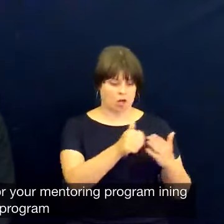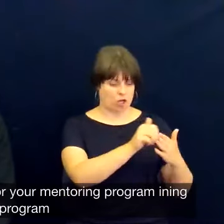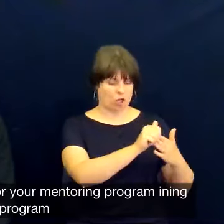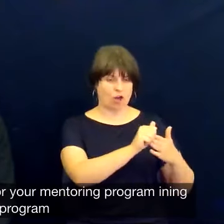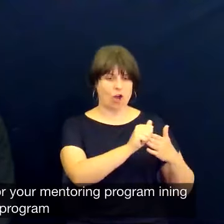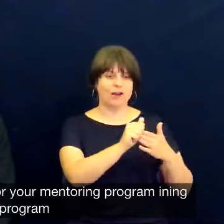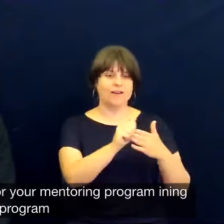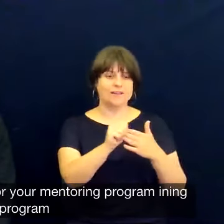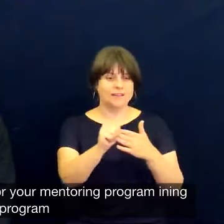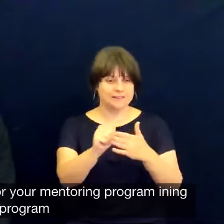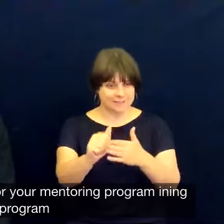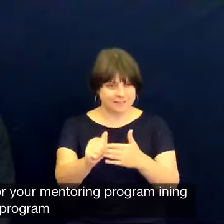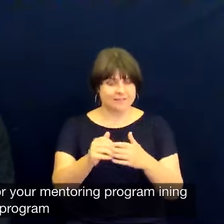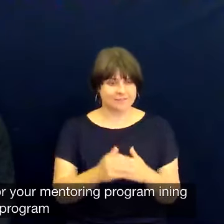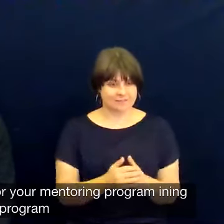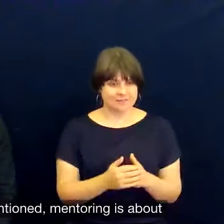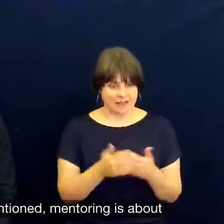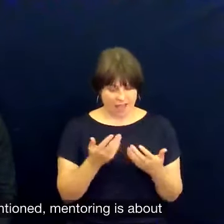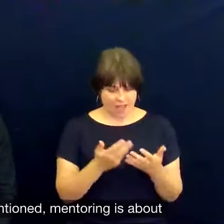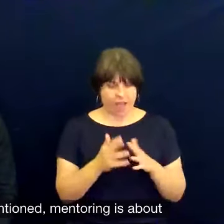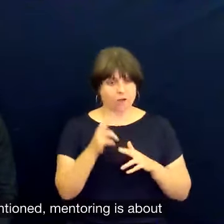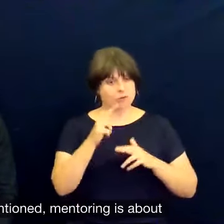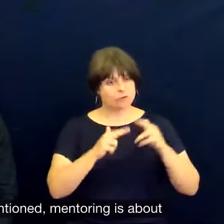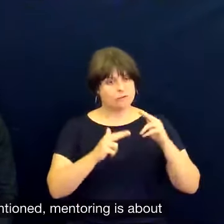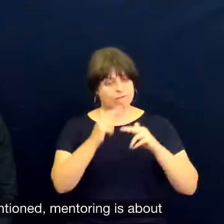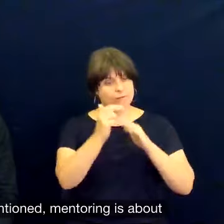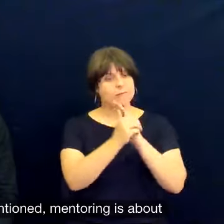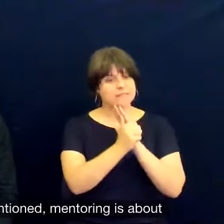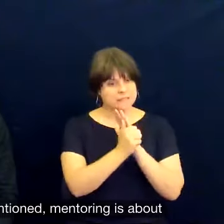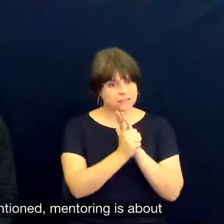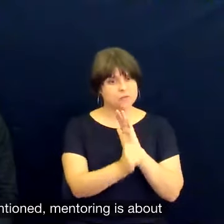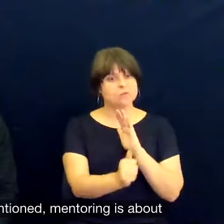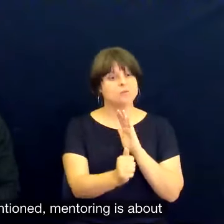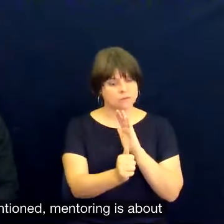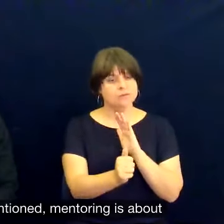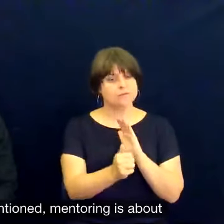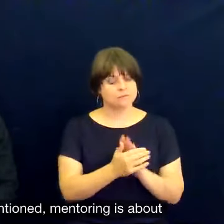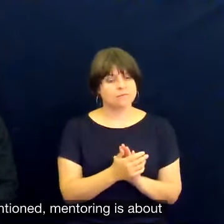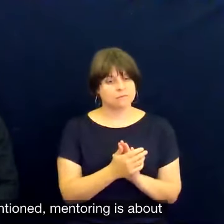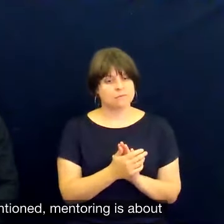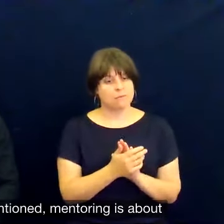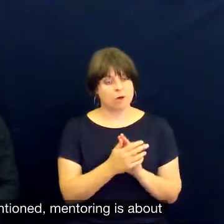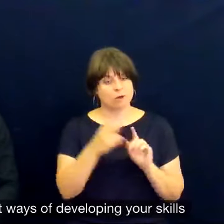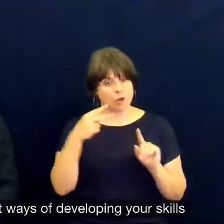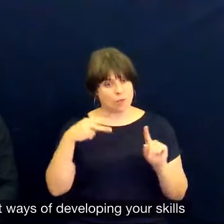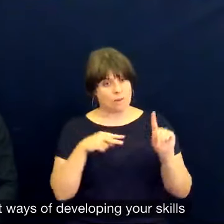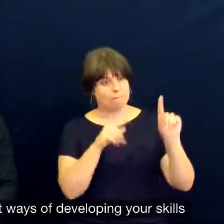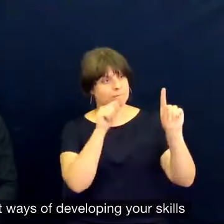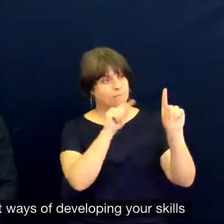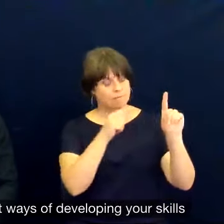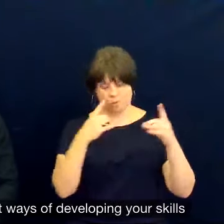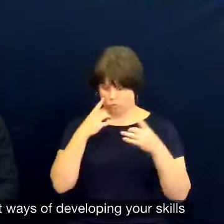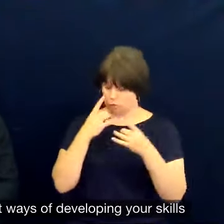guiding and looking at ways of developing your skills. So the mentor will show you how to do